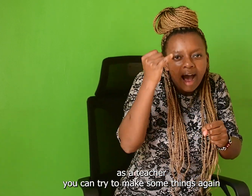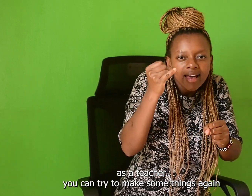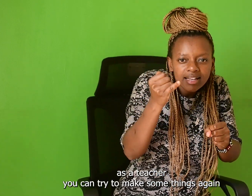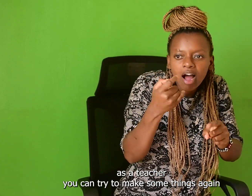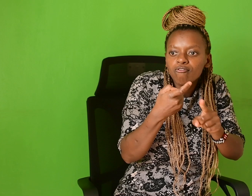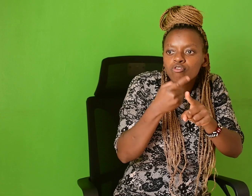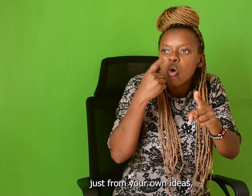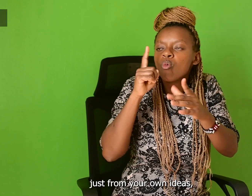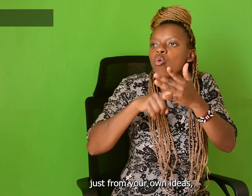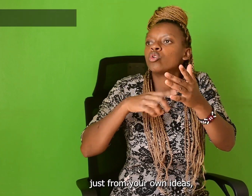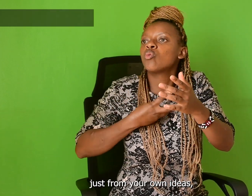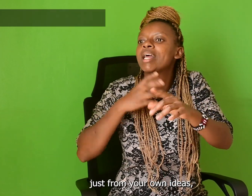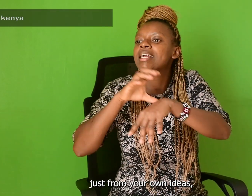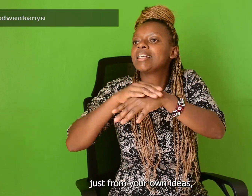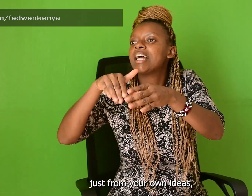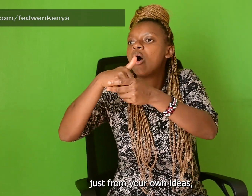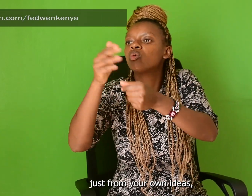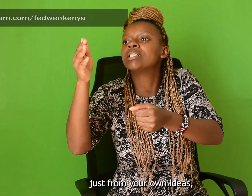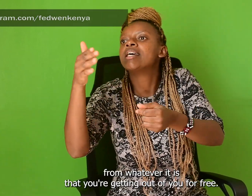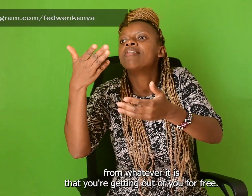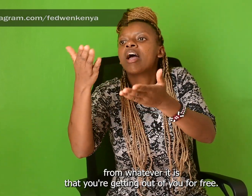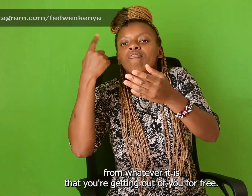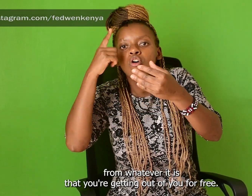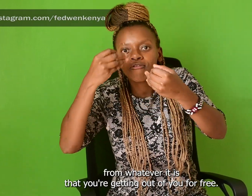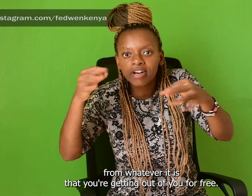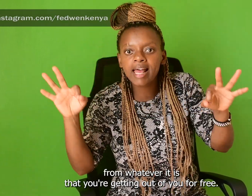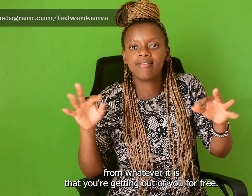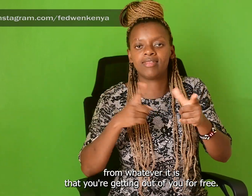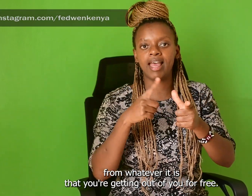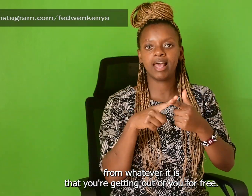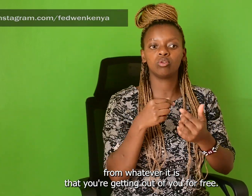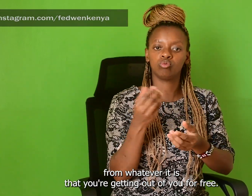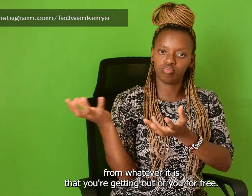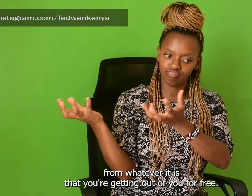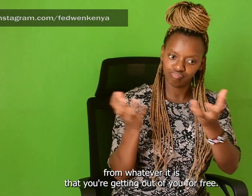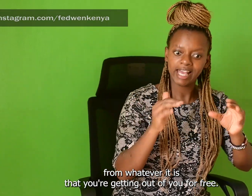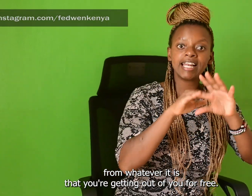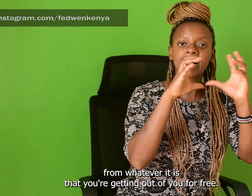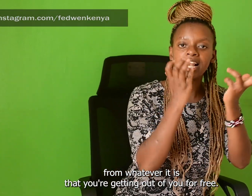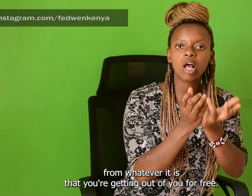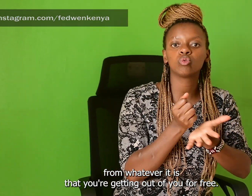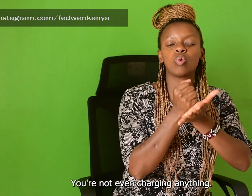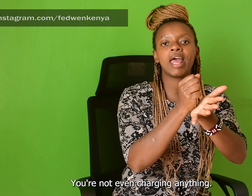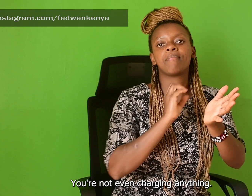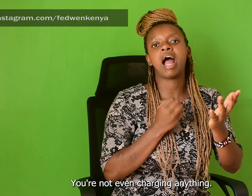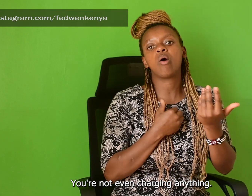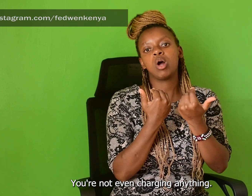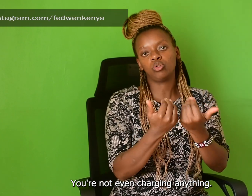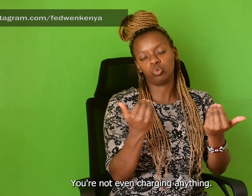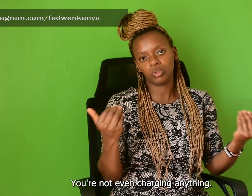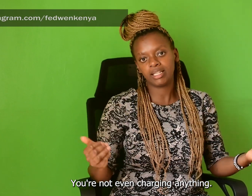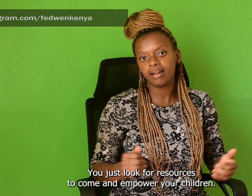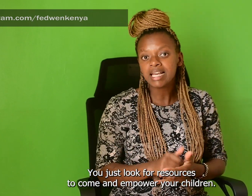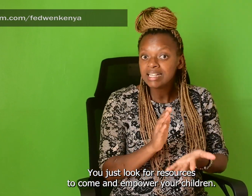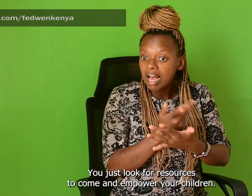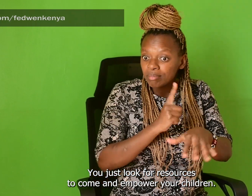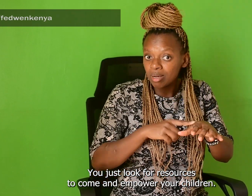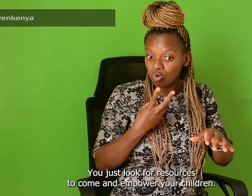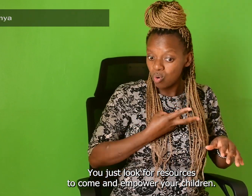things. You can, just from your own ideas, from whatever it is that you're getting out there, for free. You're not even charging anything. You just look for